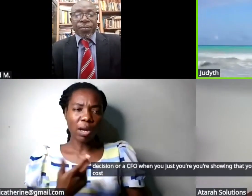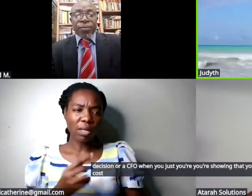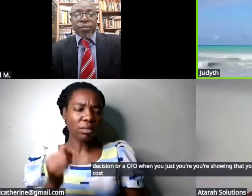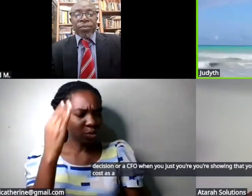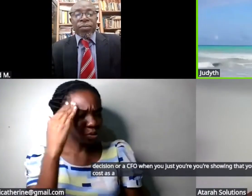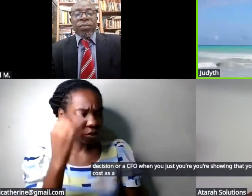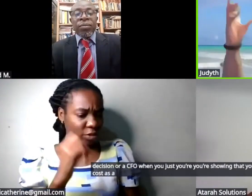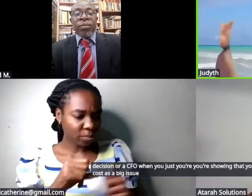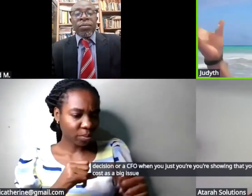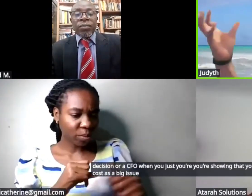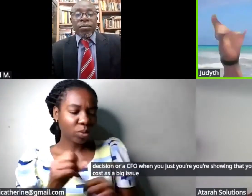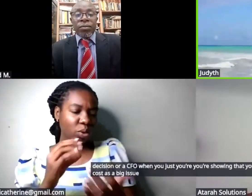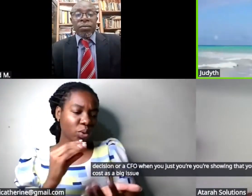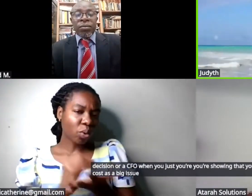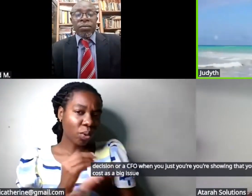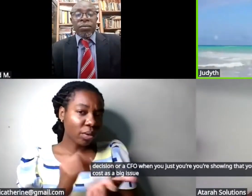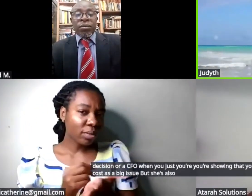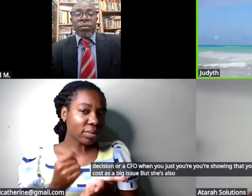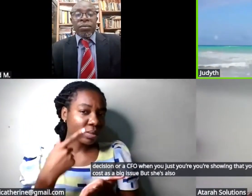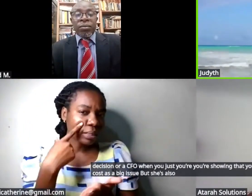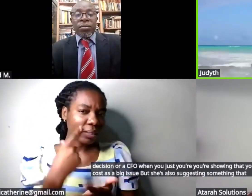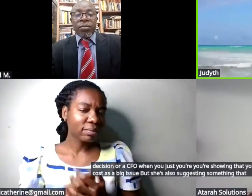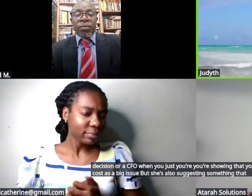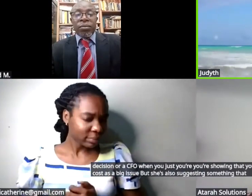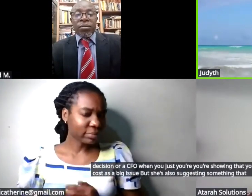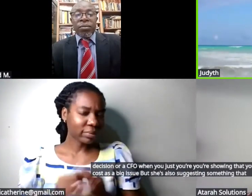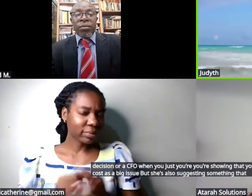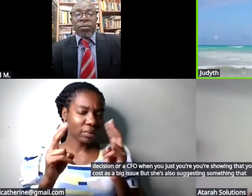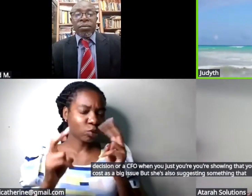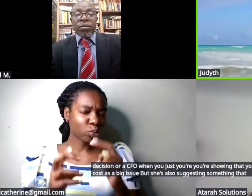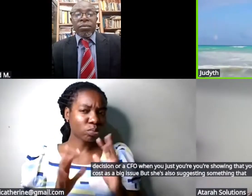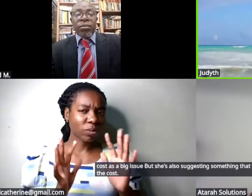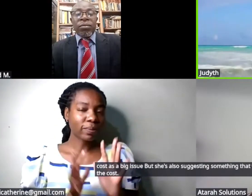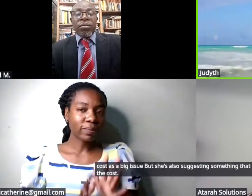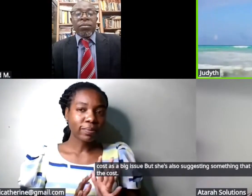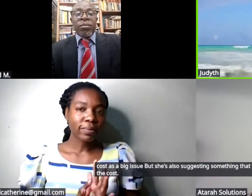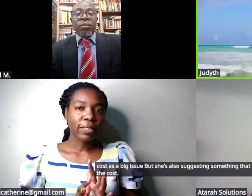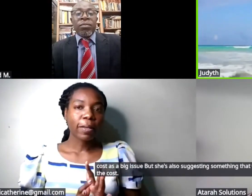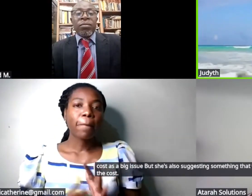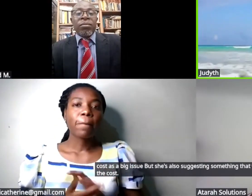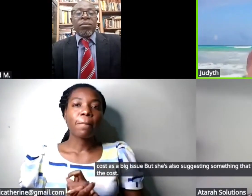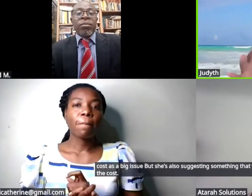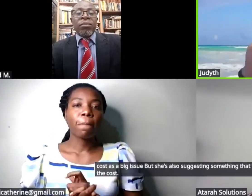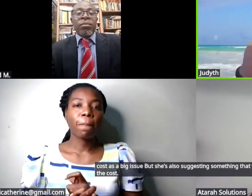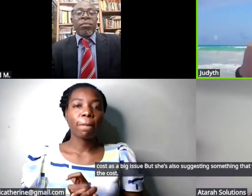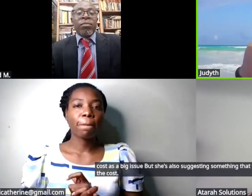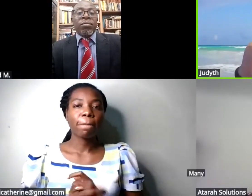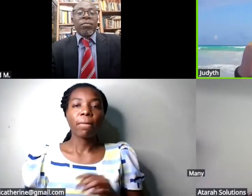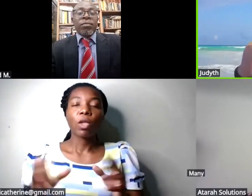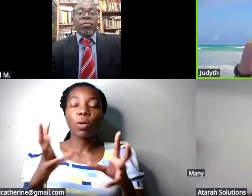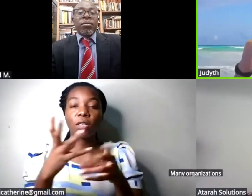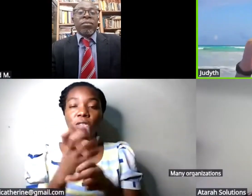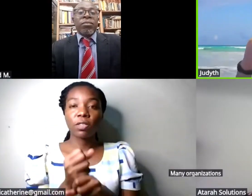issue, but you're also suggesting something that will complement the cost. Many organizations are becoming